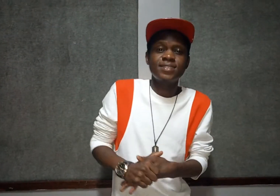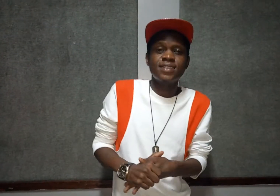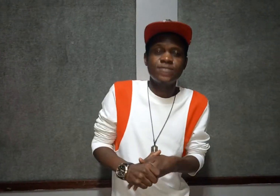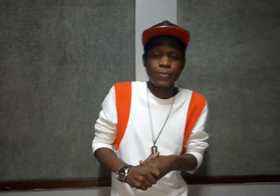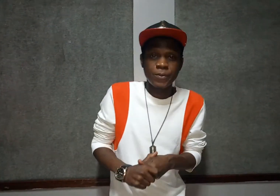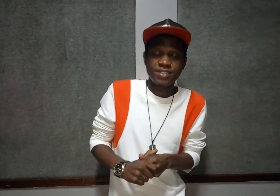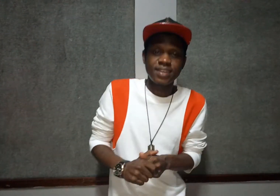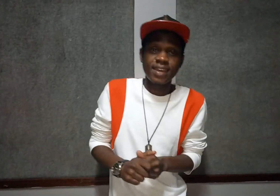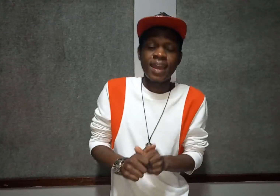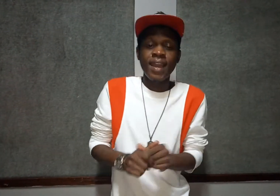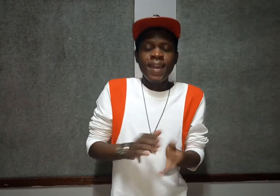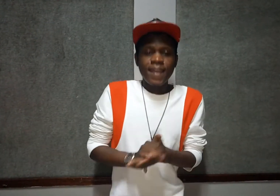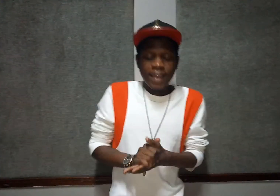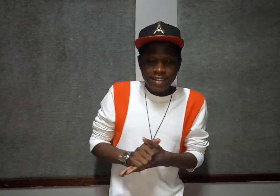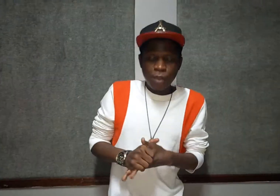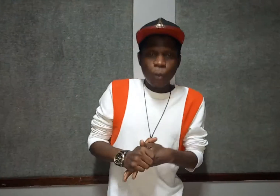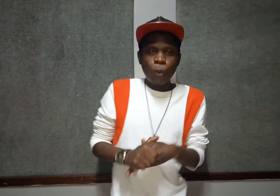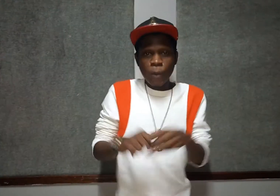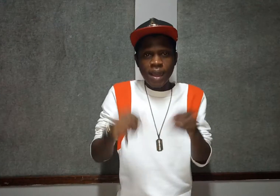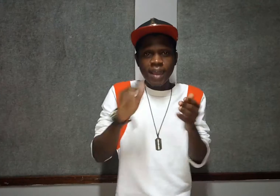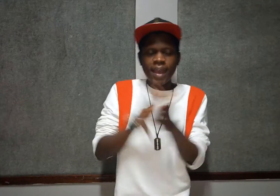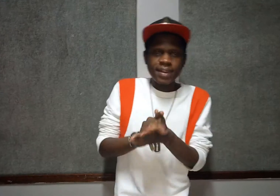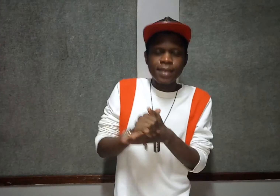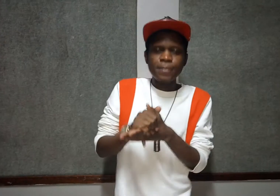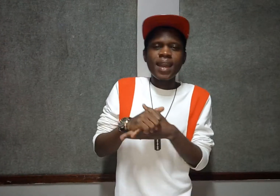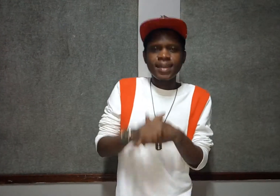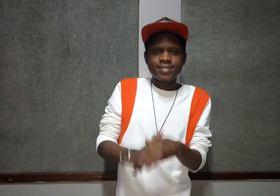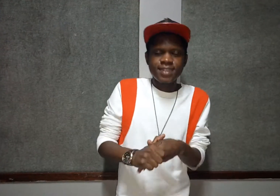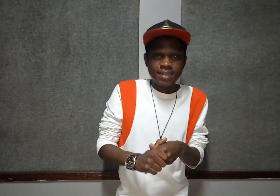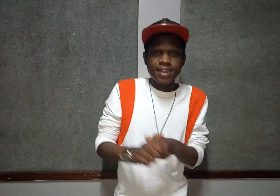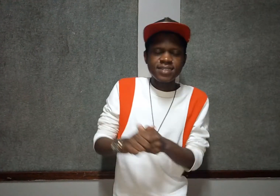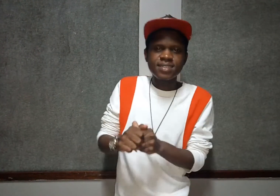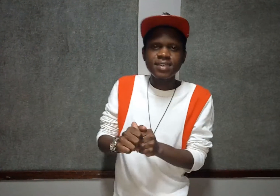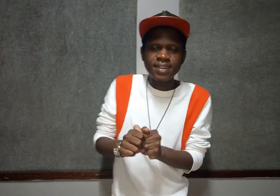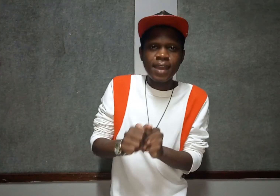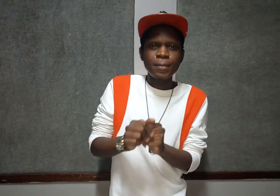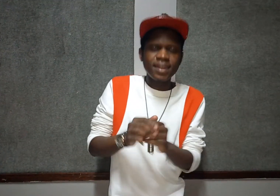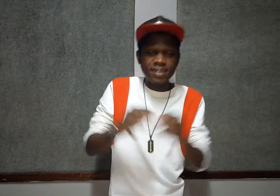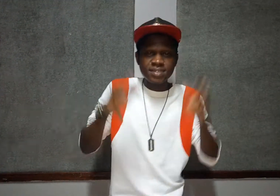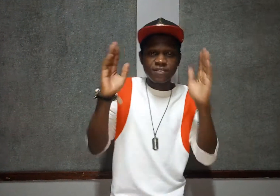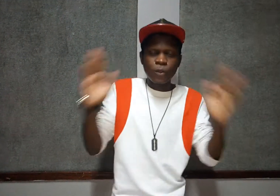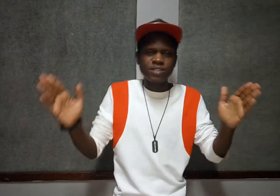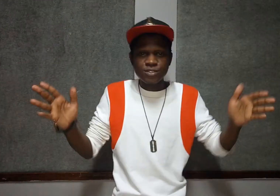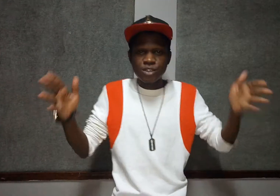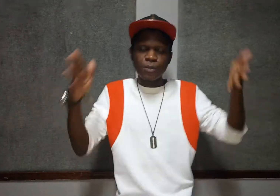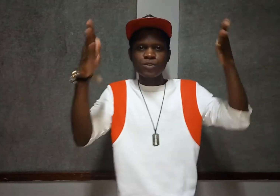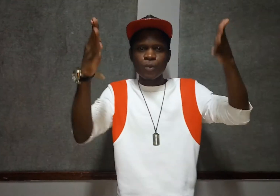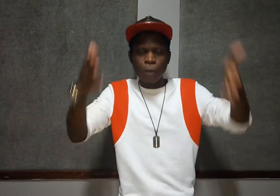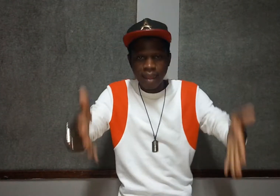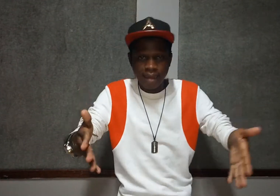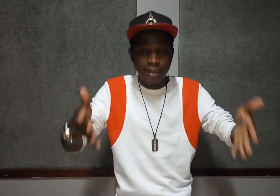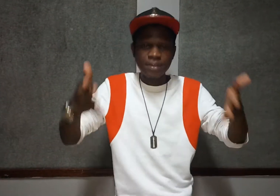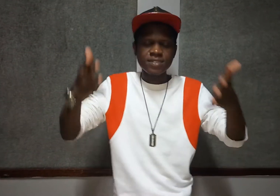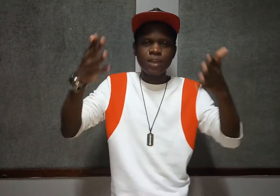NSSF. Obochitegera. Na ye okubanga nine miaka jenina. Still young, but at least I've gotten job. Omuntu okubanga nebeza. But